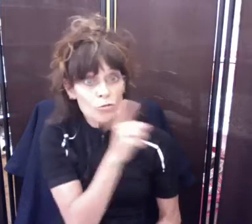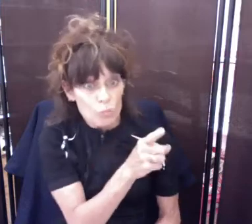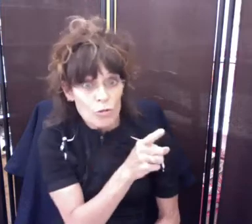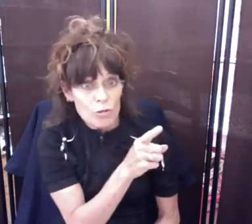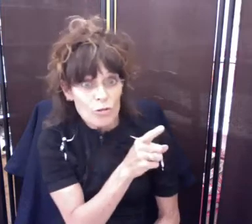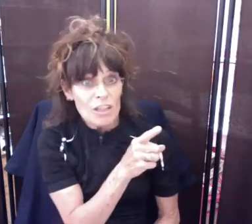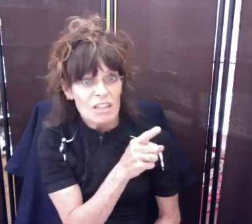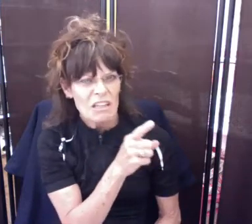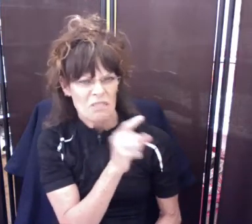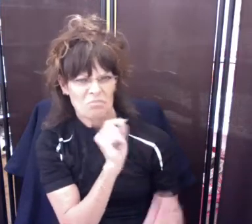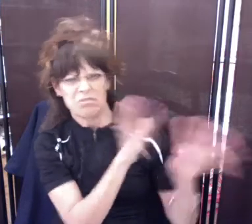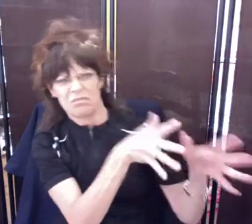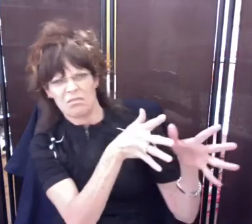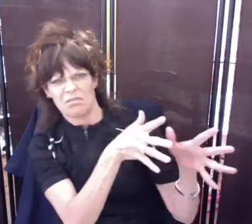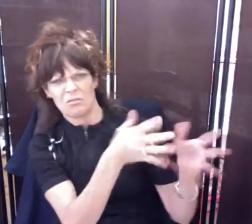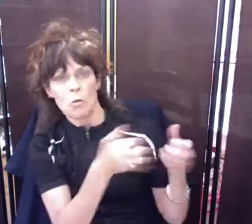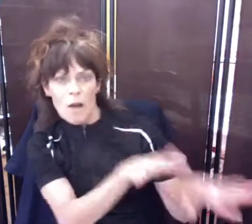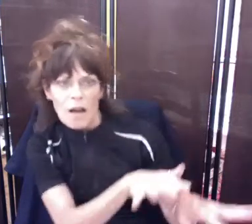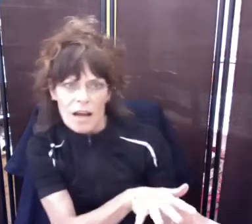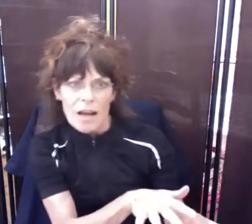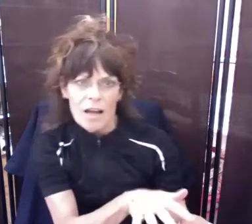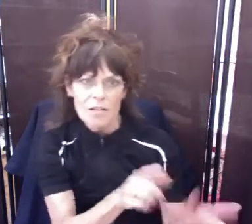it. But what happened with me was,